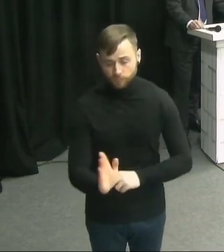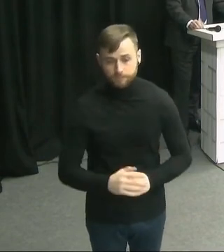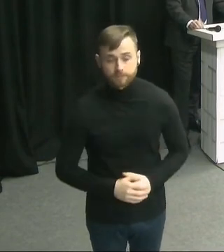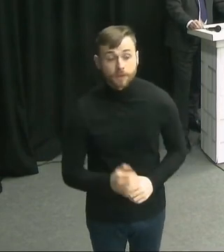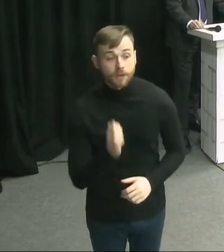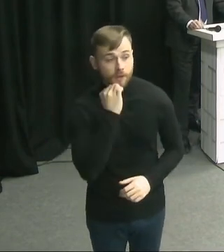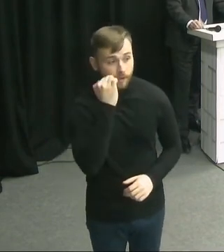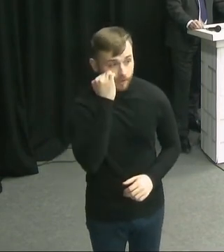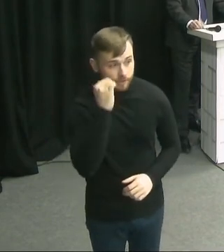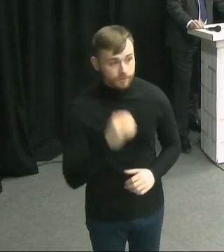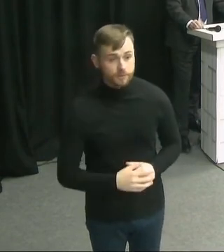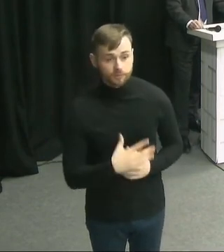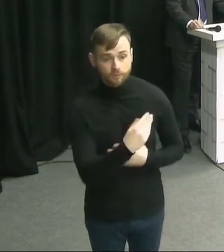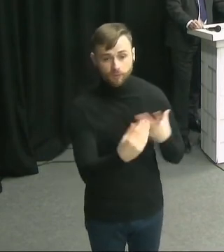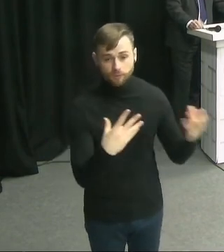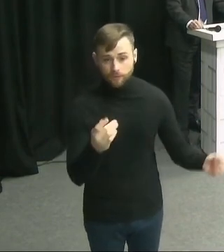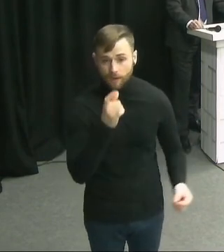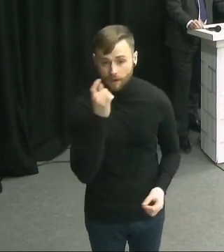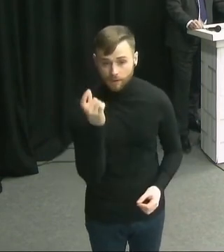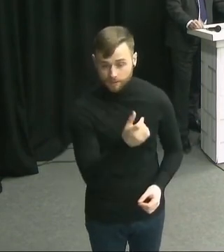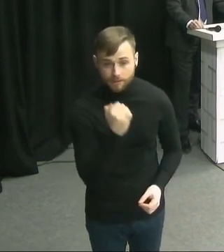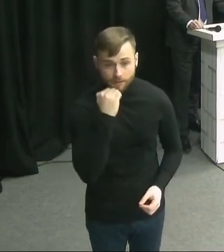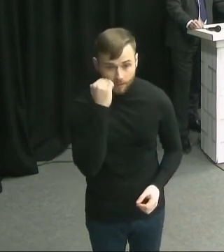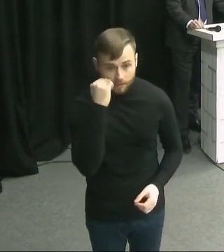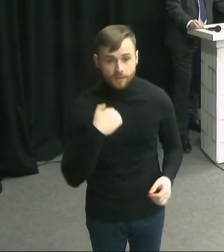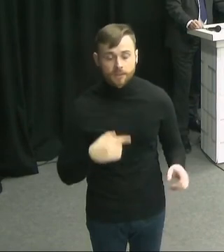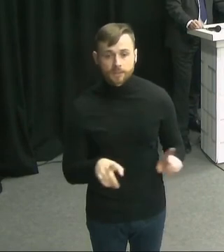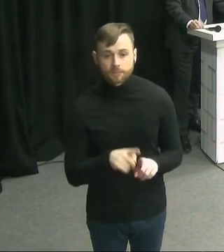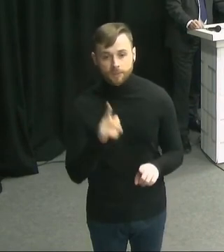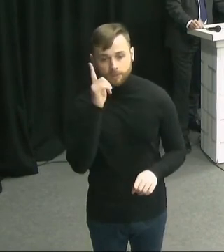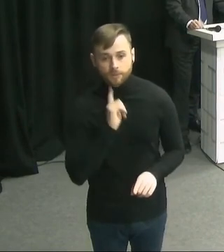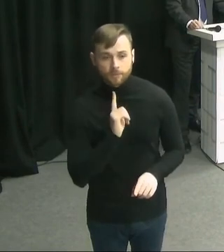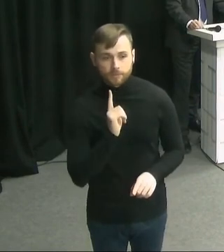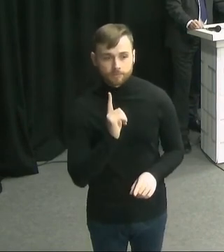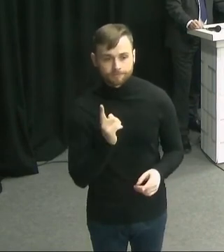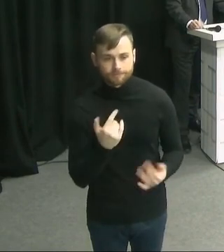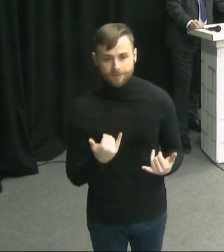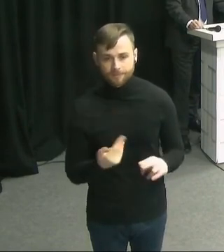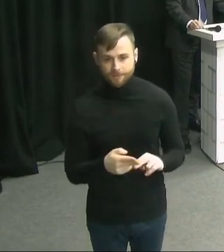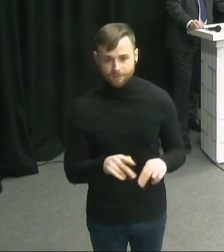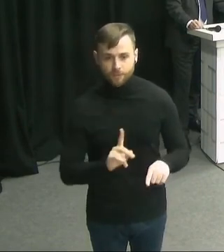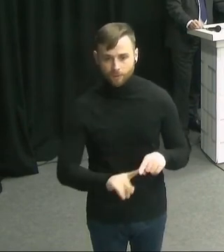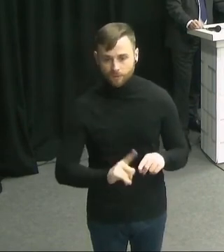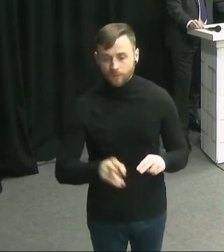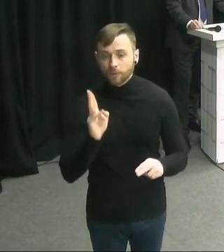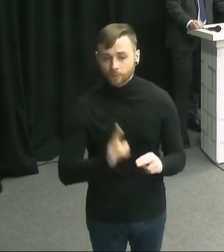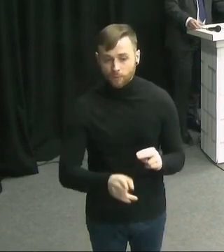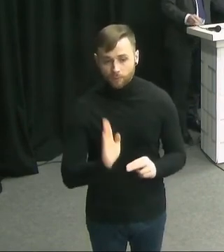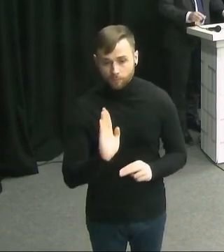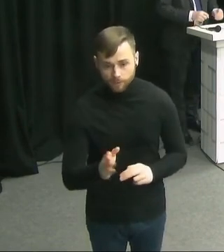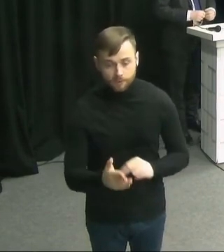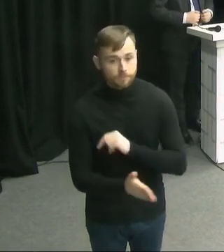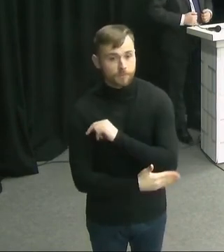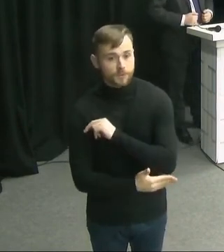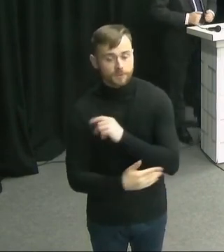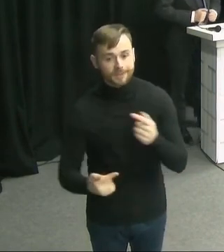examples. Thank you. Thank you for the answers. And just before finishing our broadcast and our debates, would like